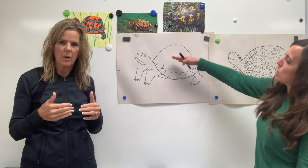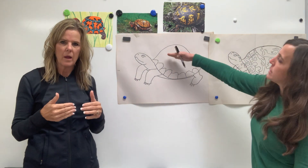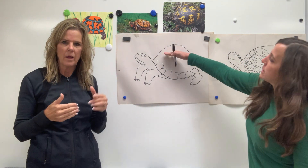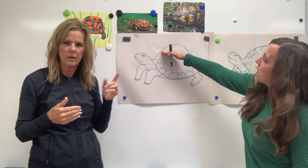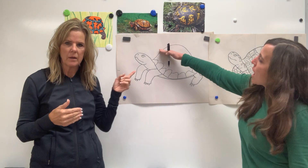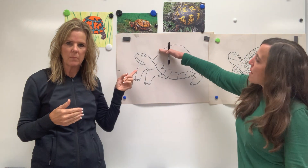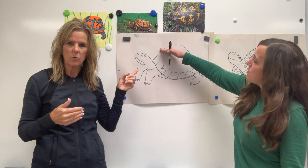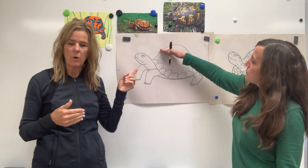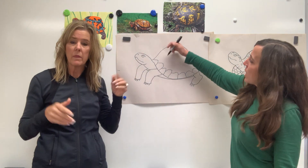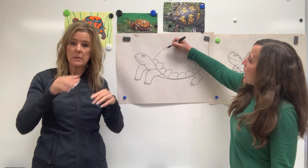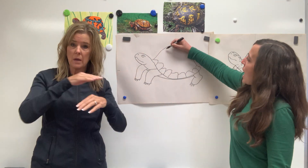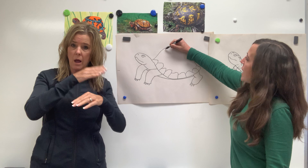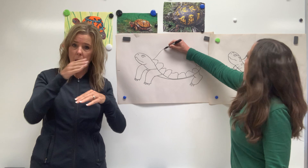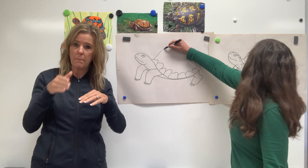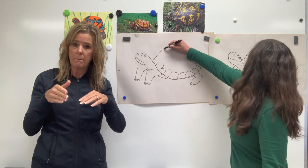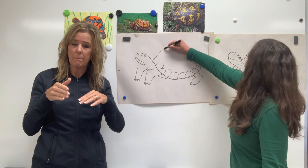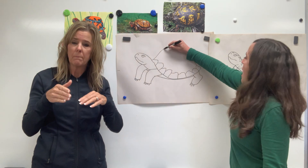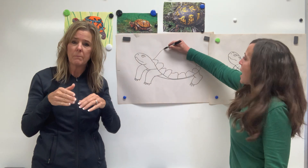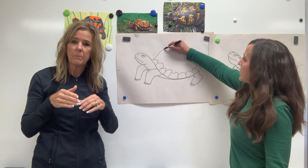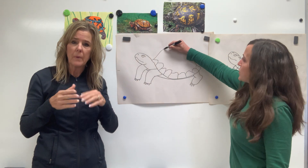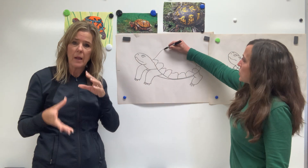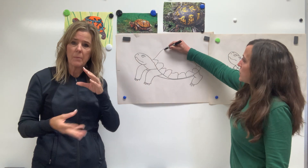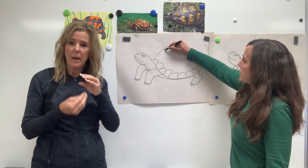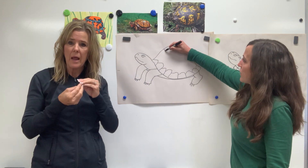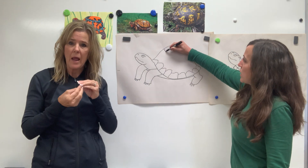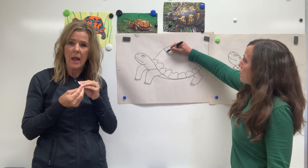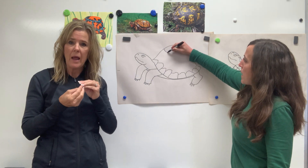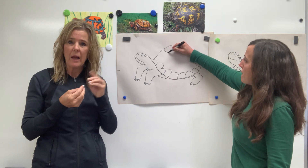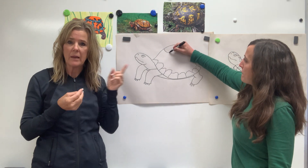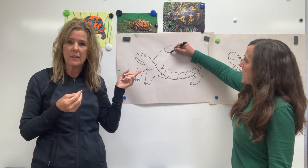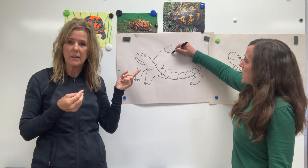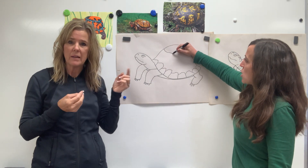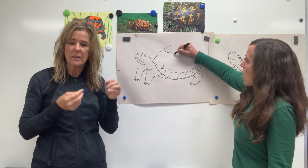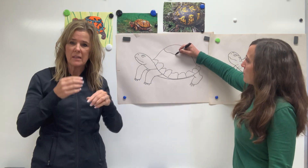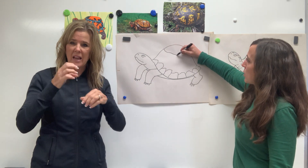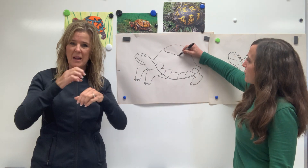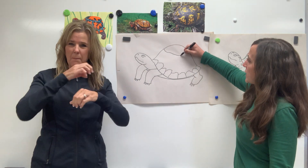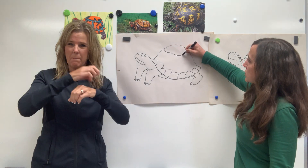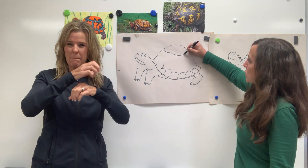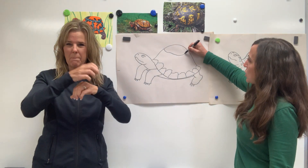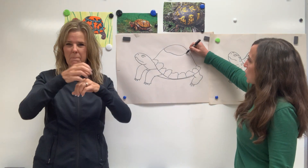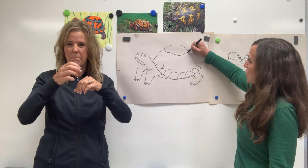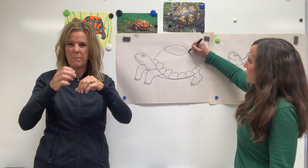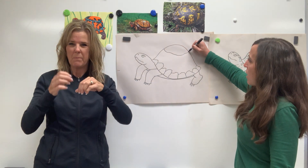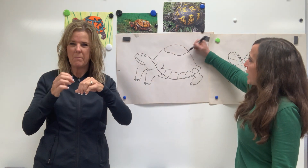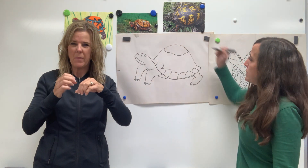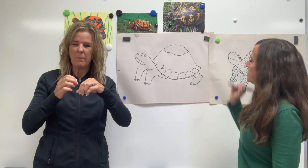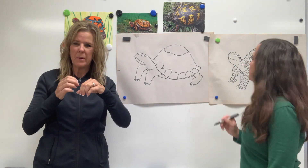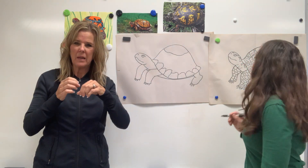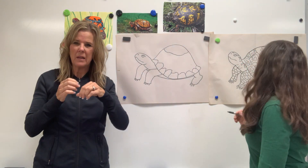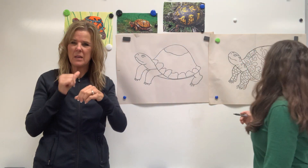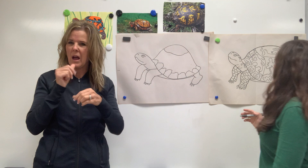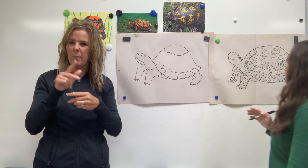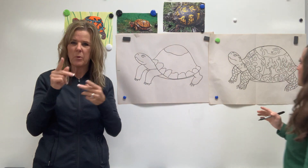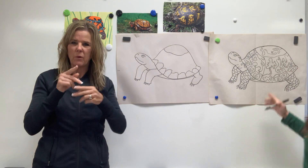come towards the top, and I'm gonna add sort of this very bumpy, not perfect sort of curve